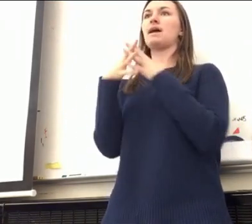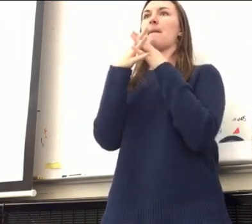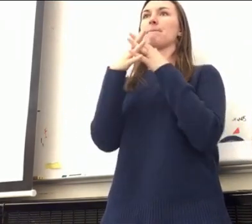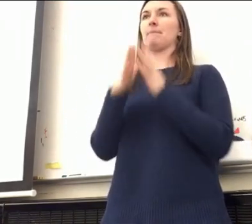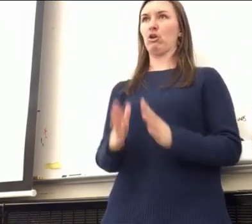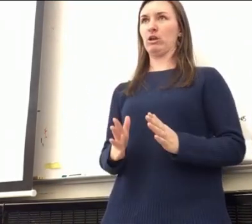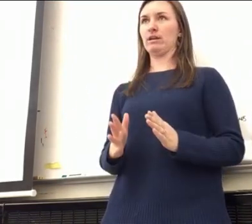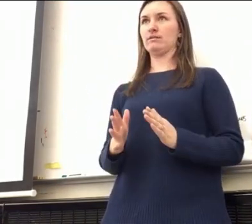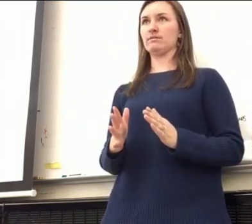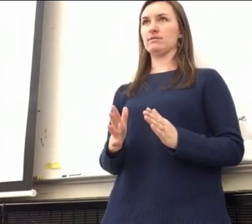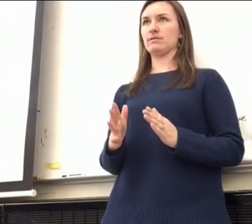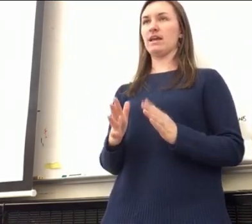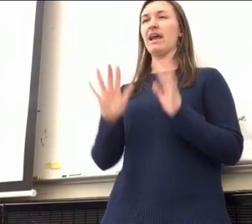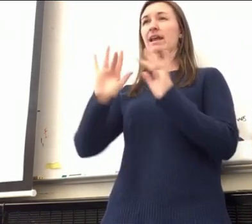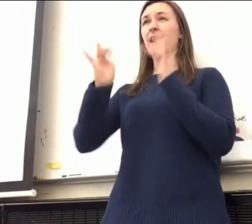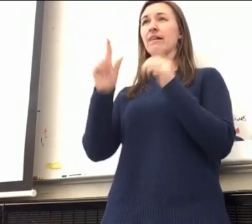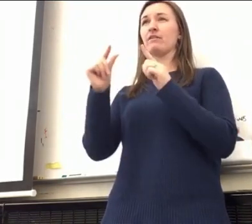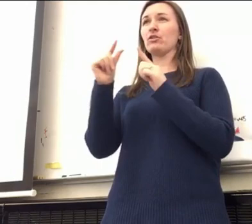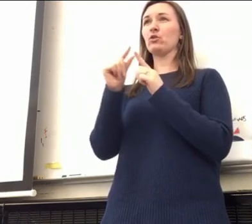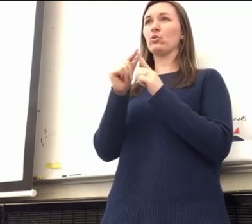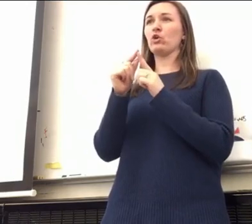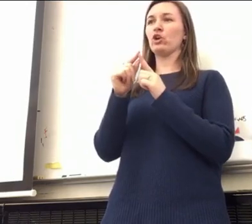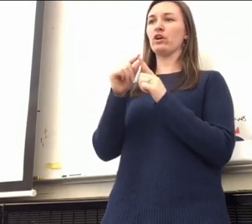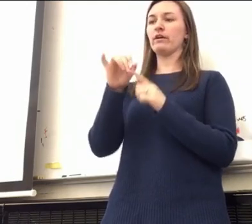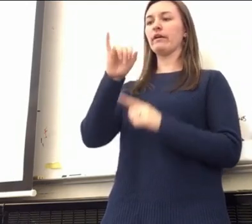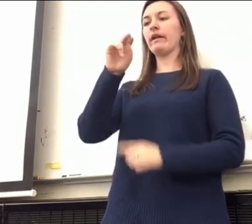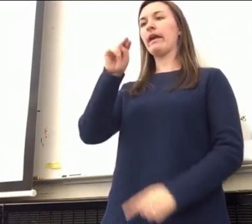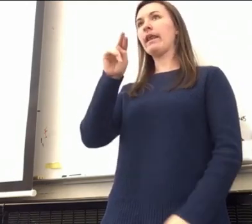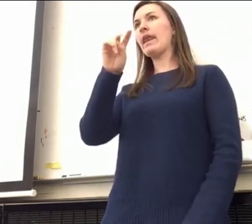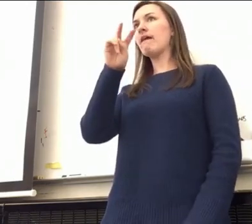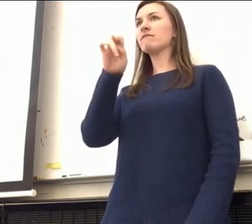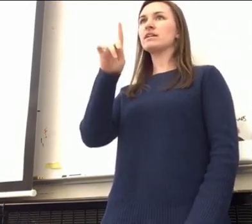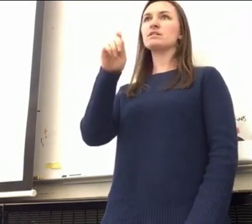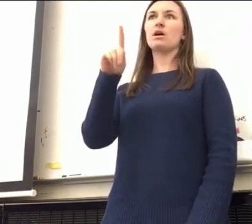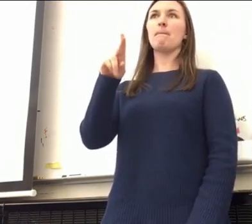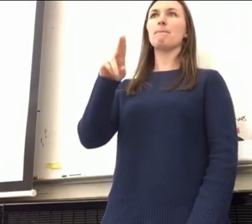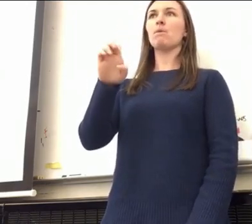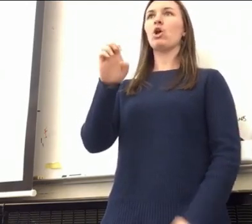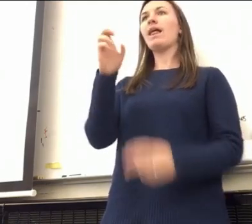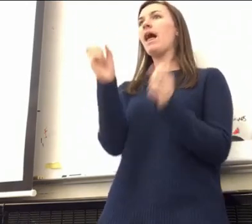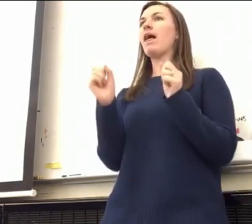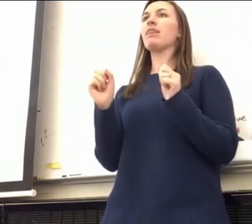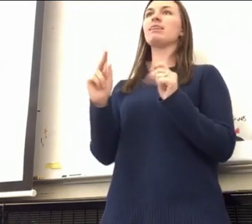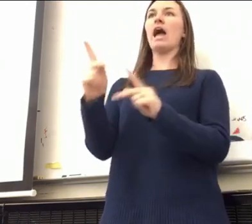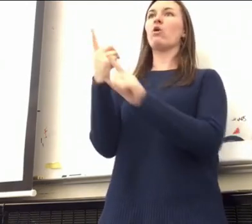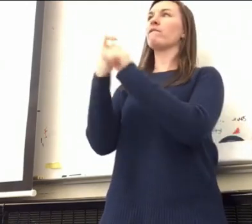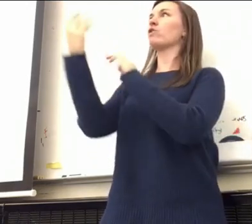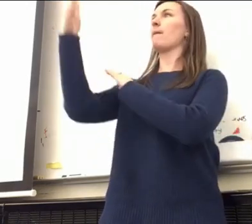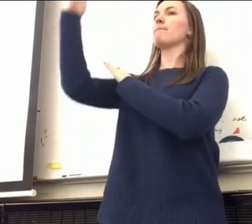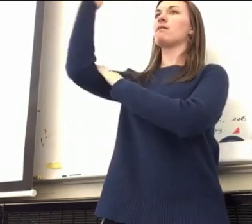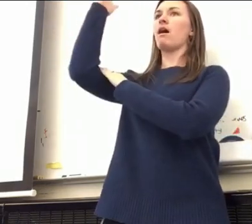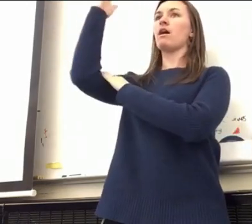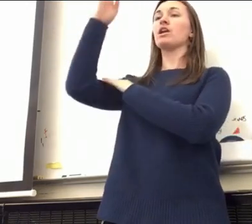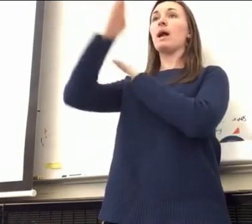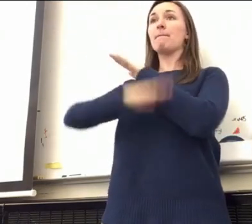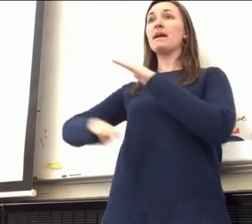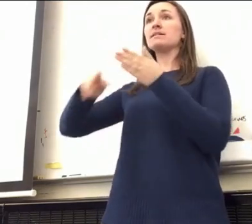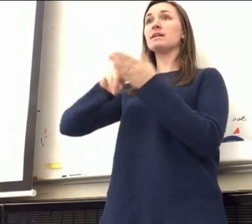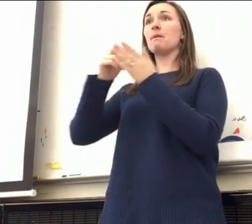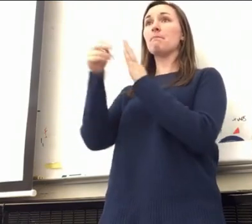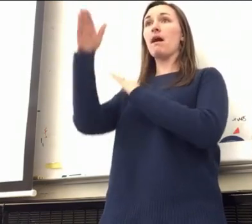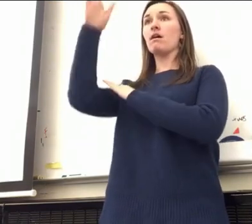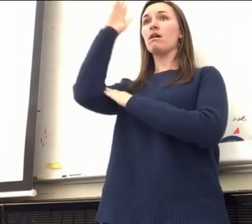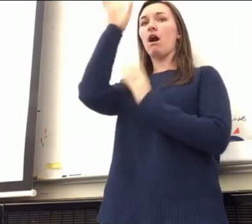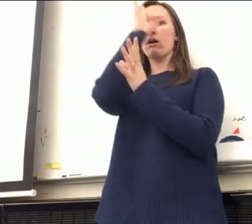highlight inevitable, and highlight ordained by God. Basically, God has designated Americans to move